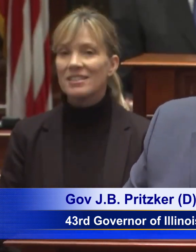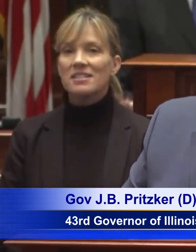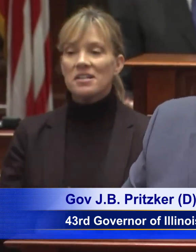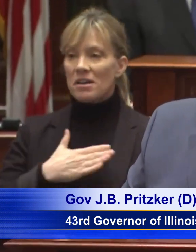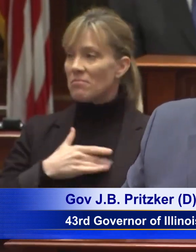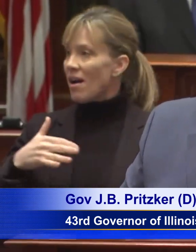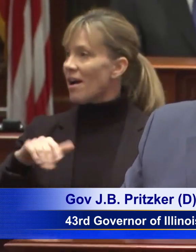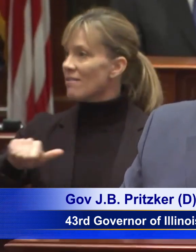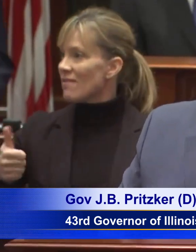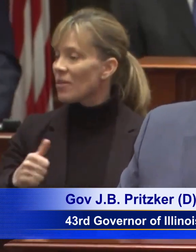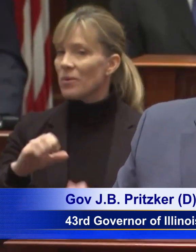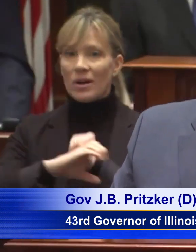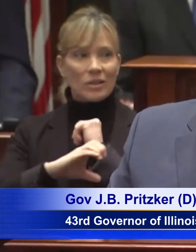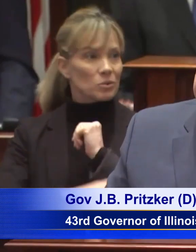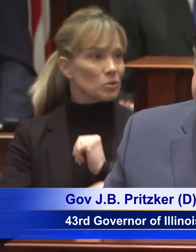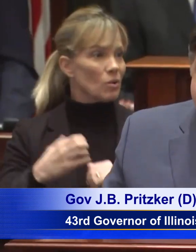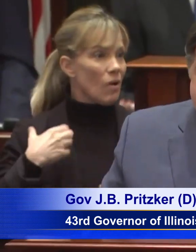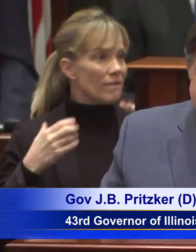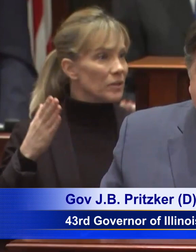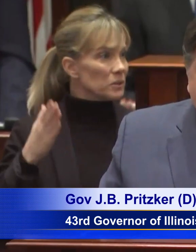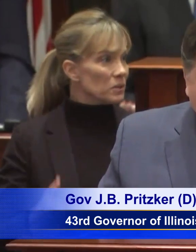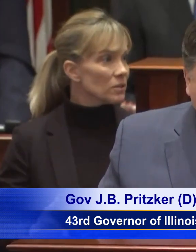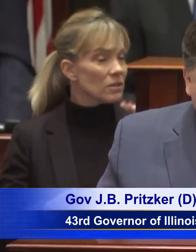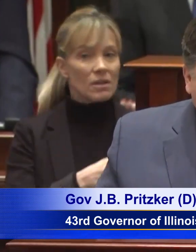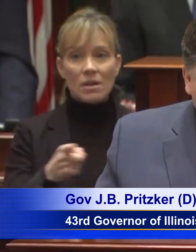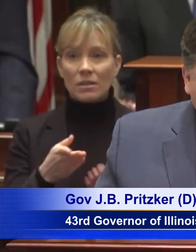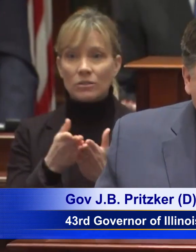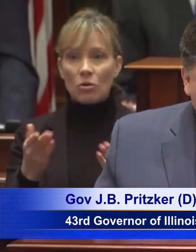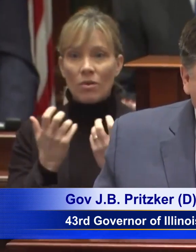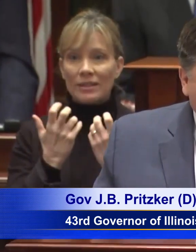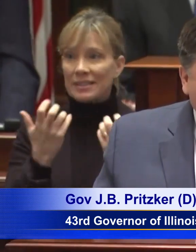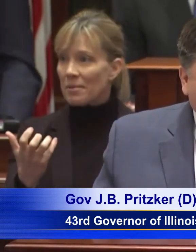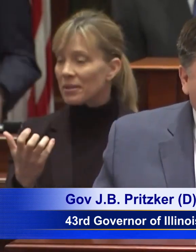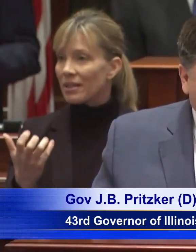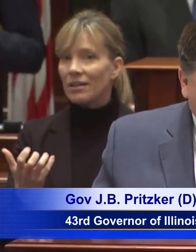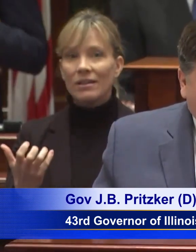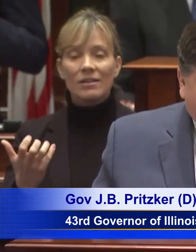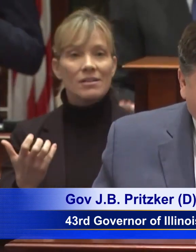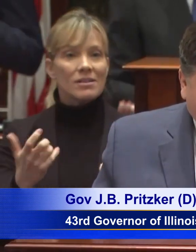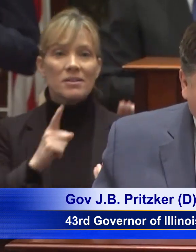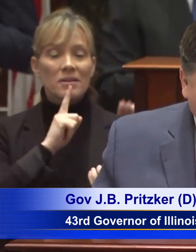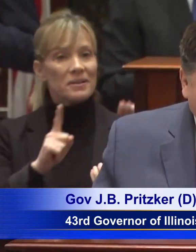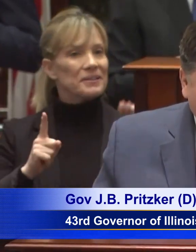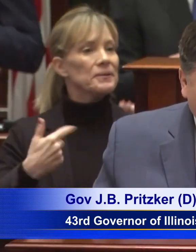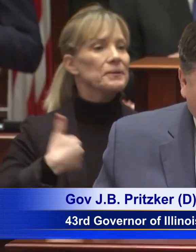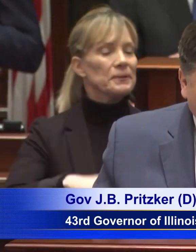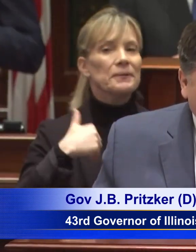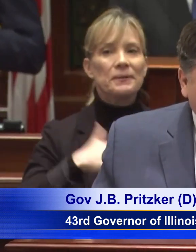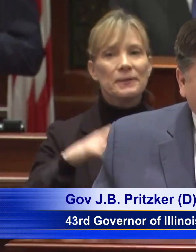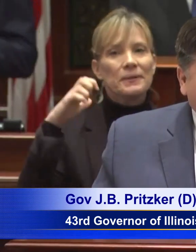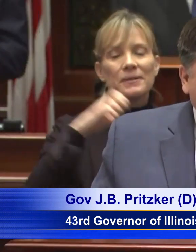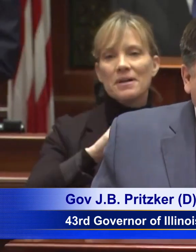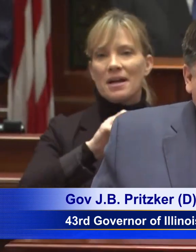my fellow constitutional officers, the General Assembly, the incomparable First Lady,